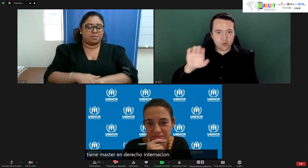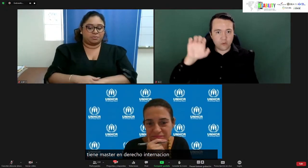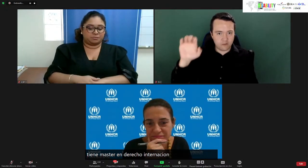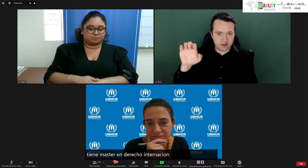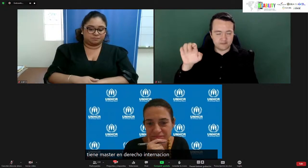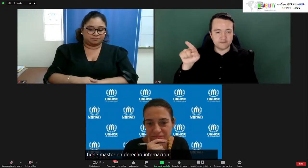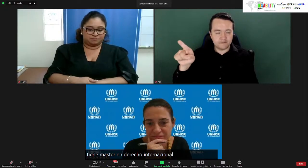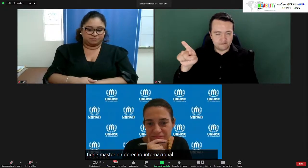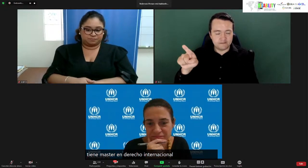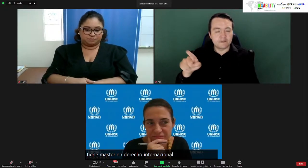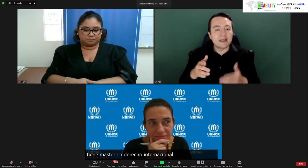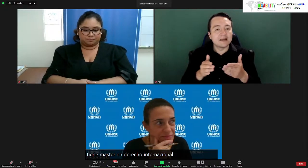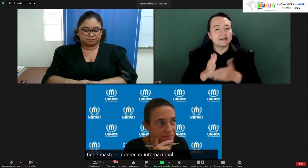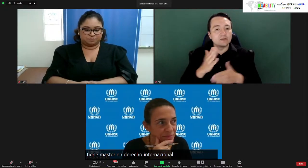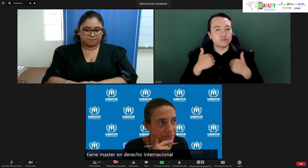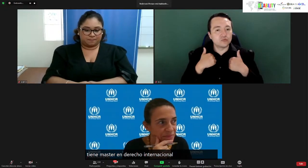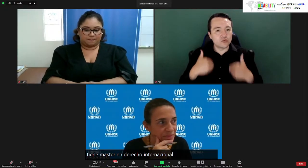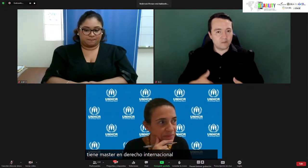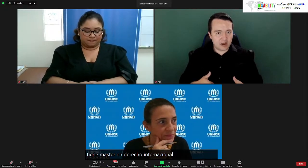right